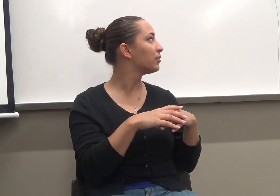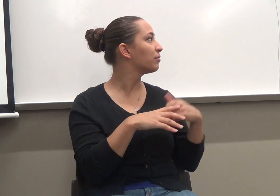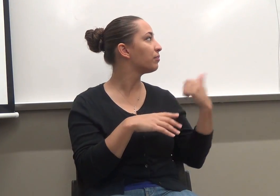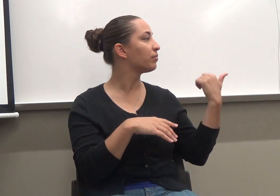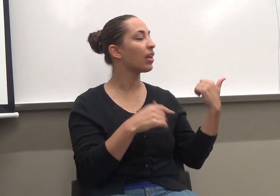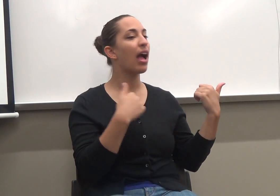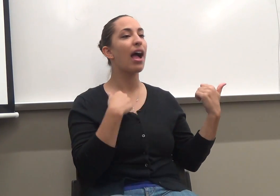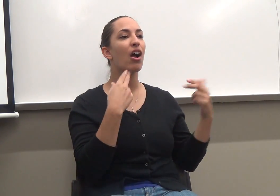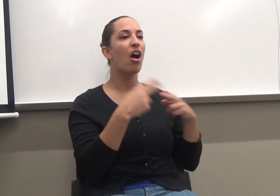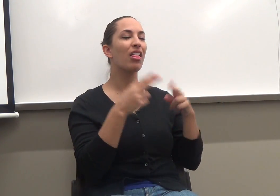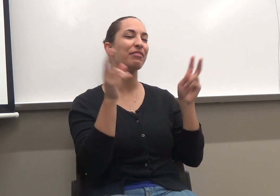pronunciation.